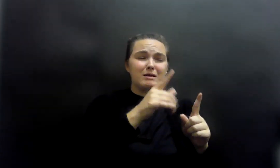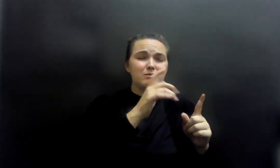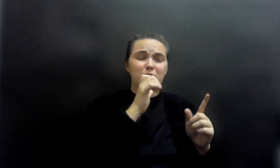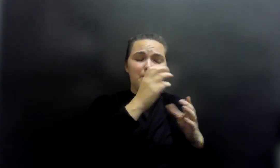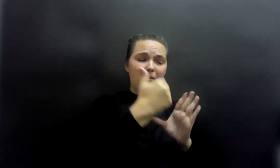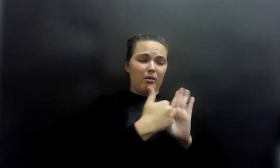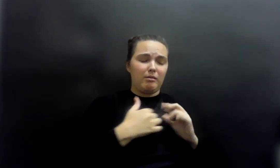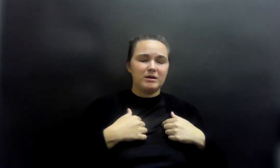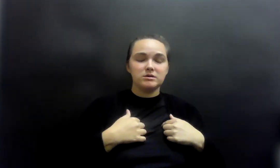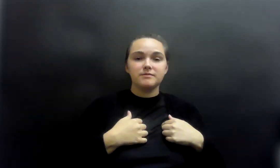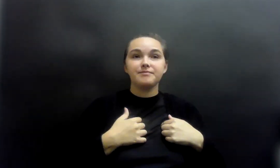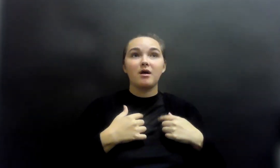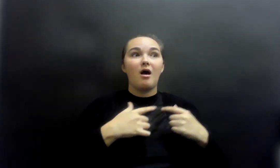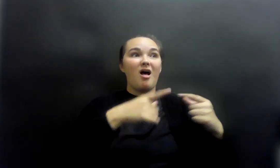into the room.